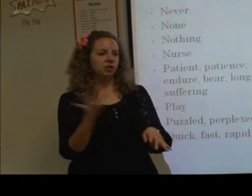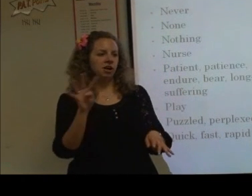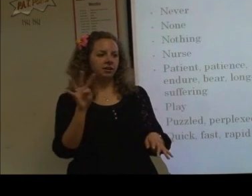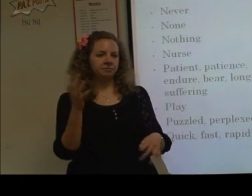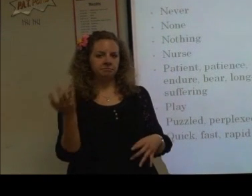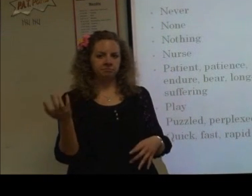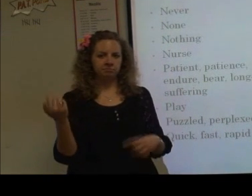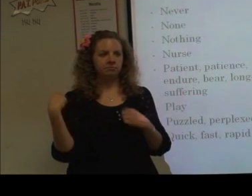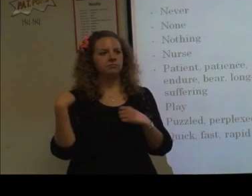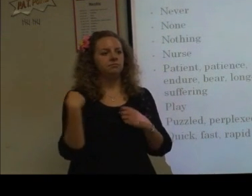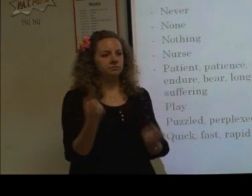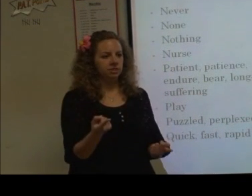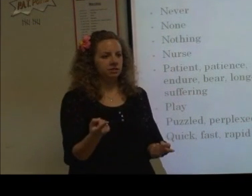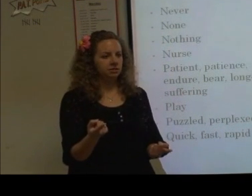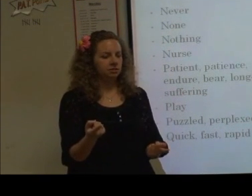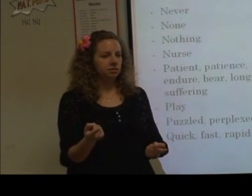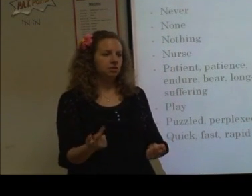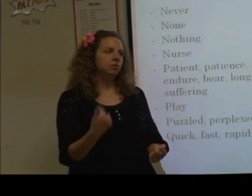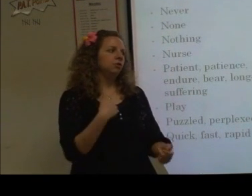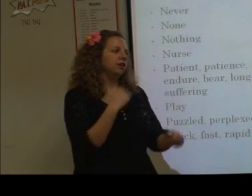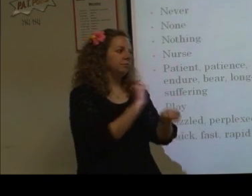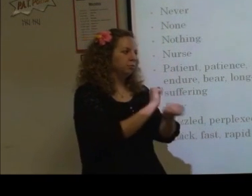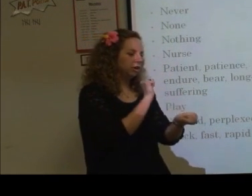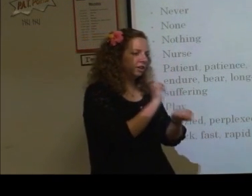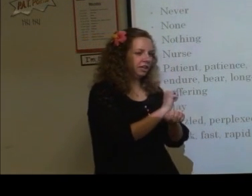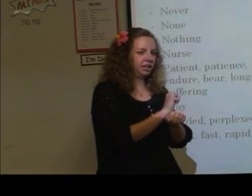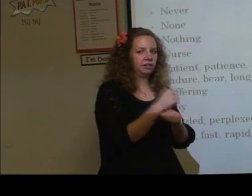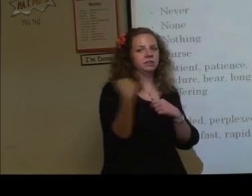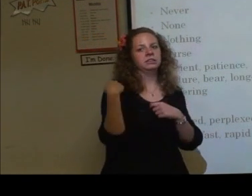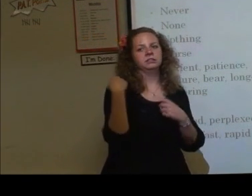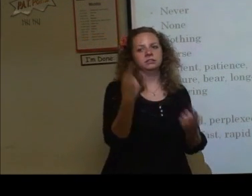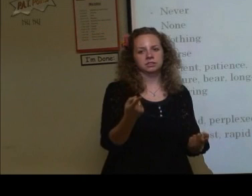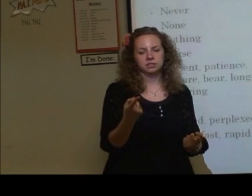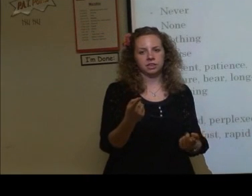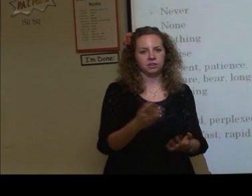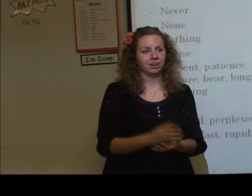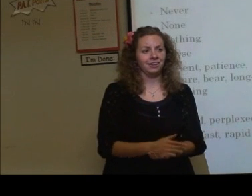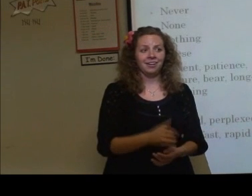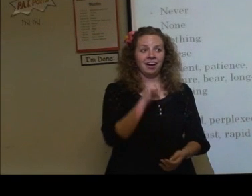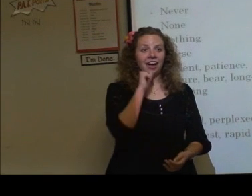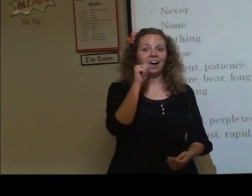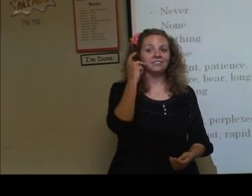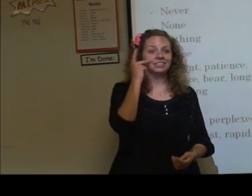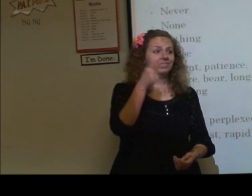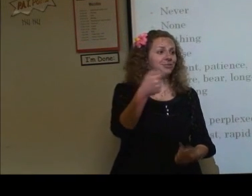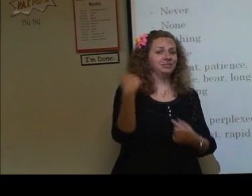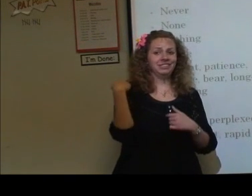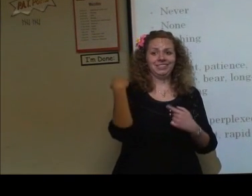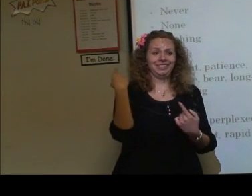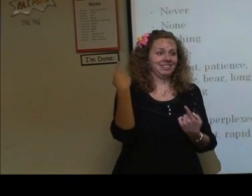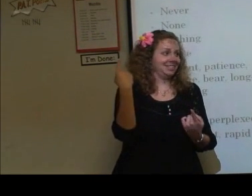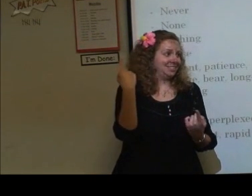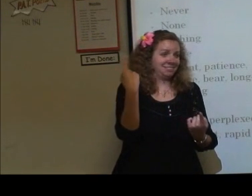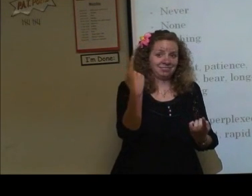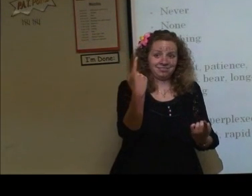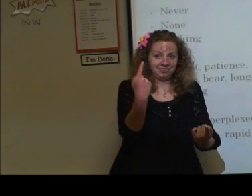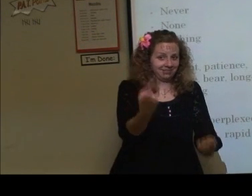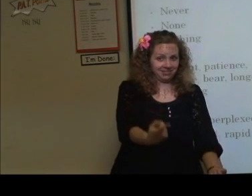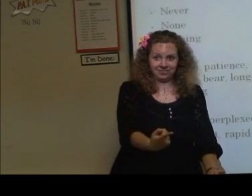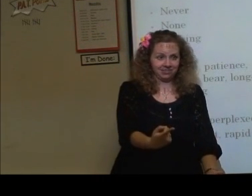o'clock. Since. Or I've been working since then. Or I haven't seen you since,